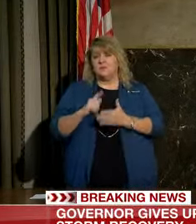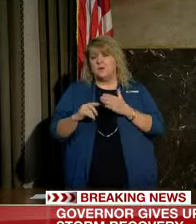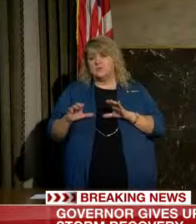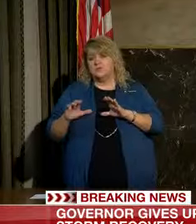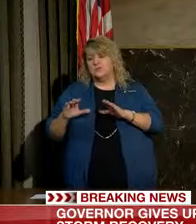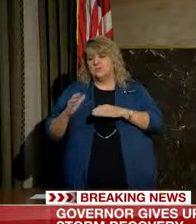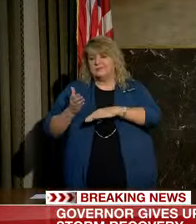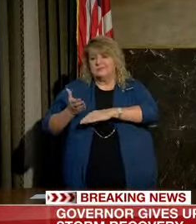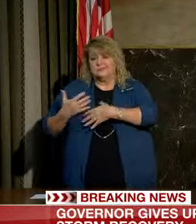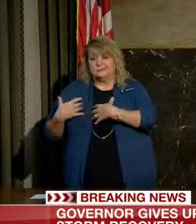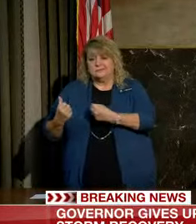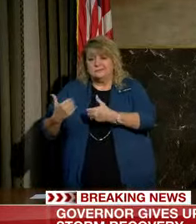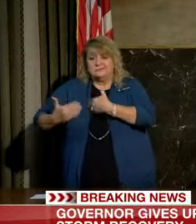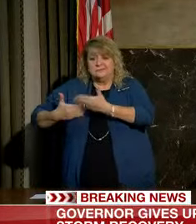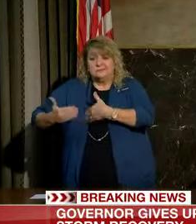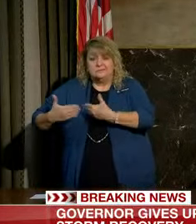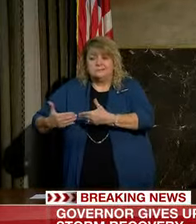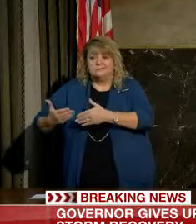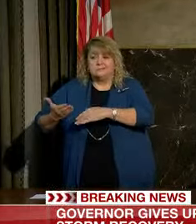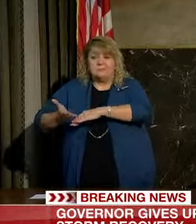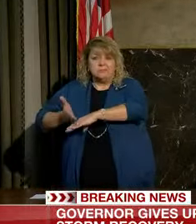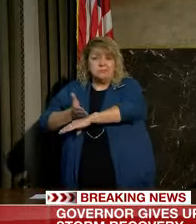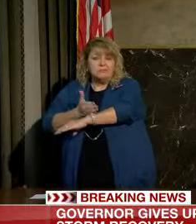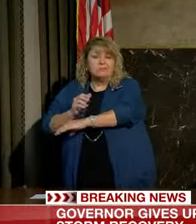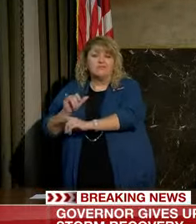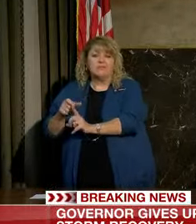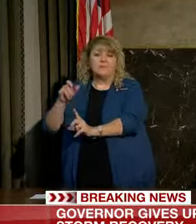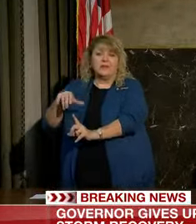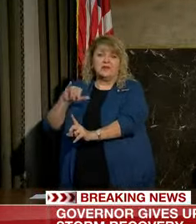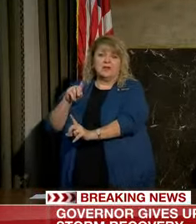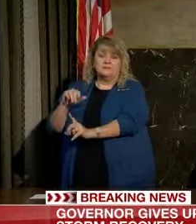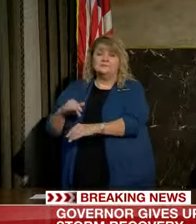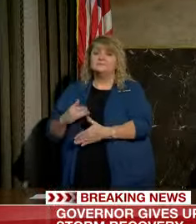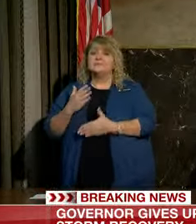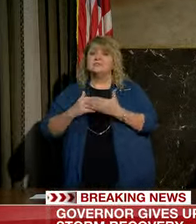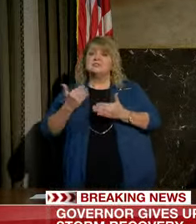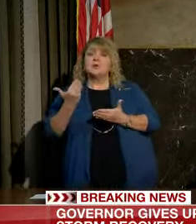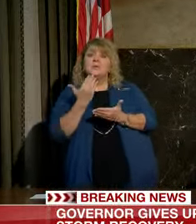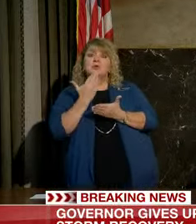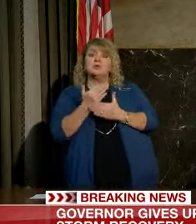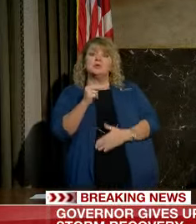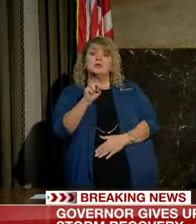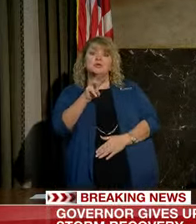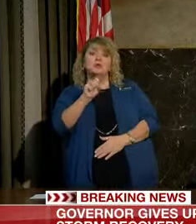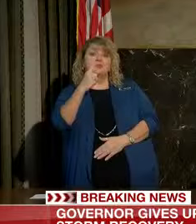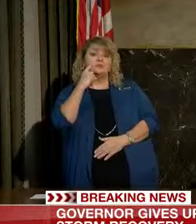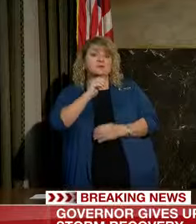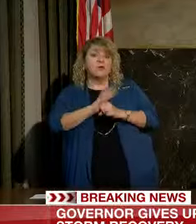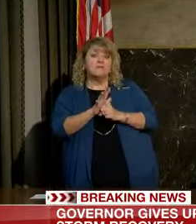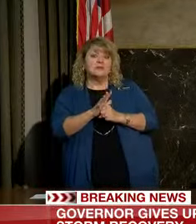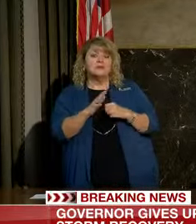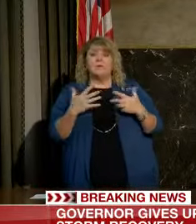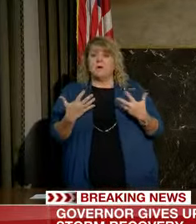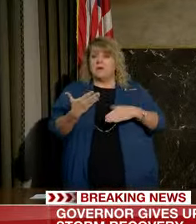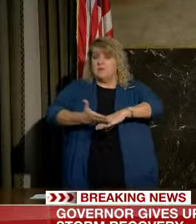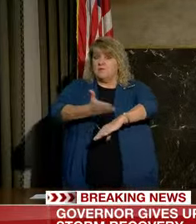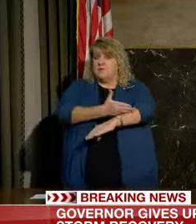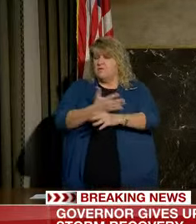there. There is some good news on the COVID front, and that is that we are seeing